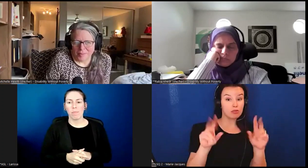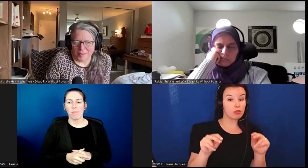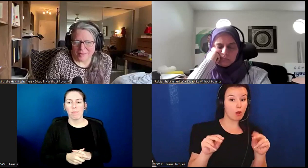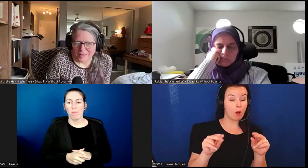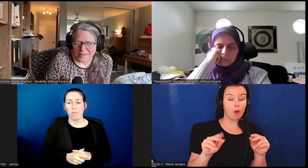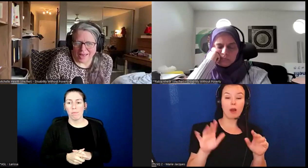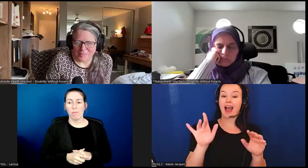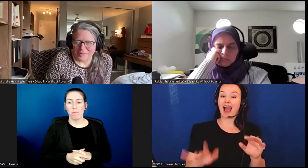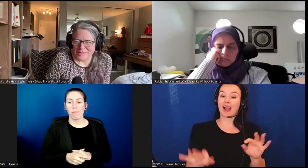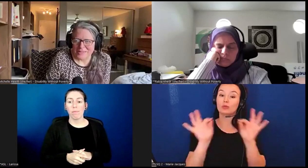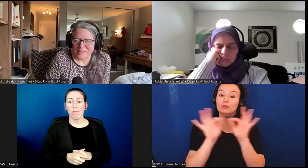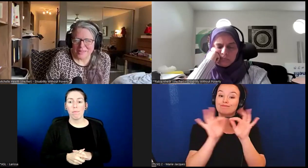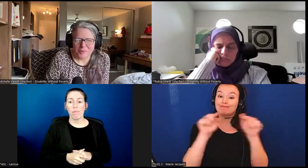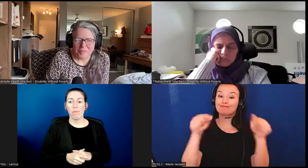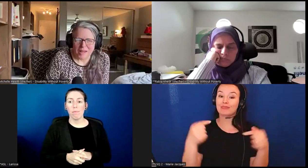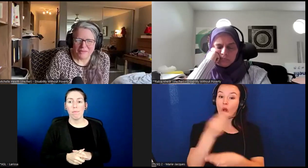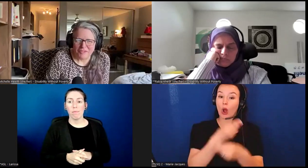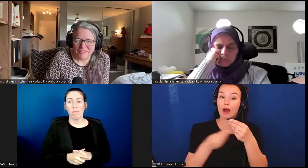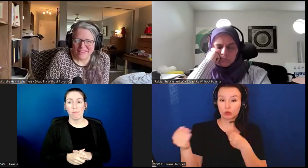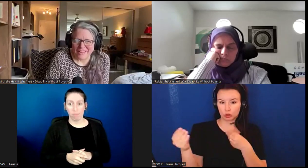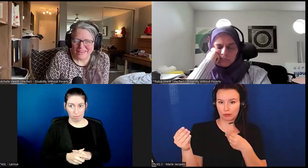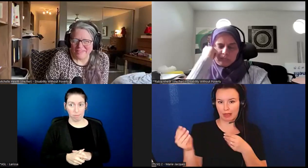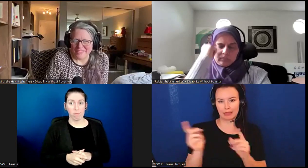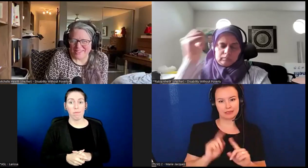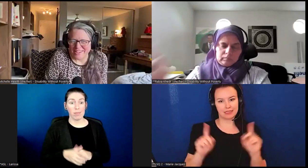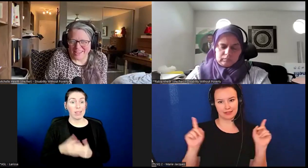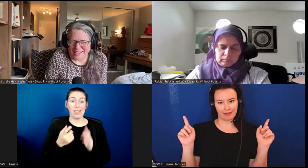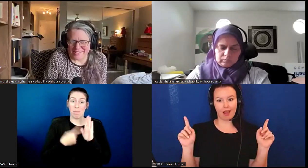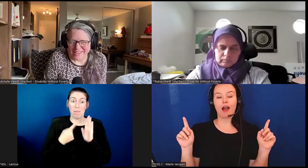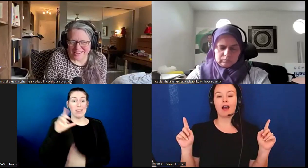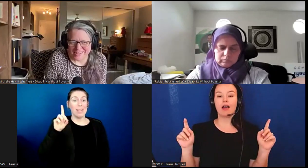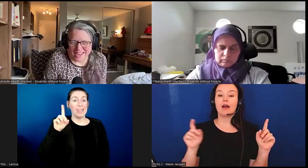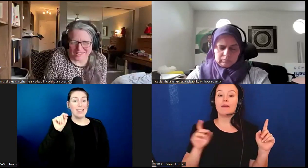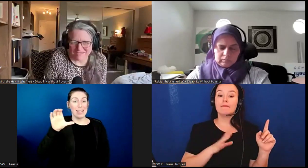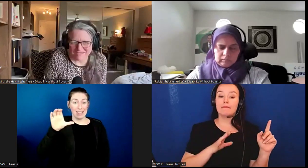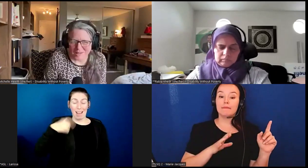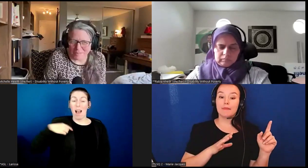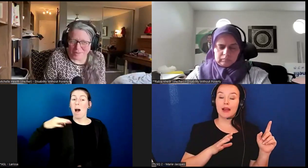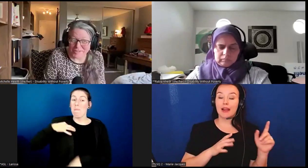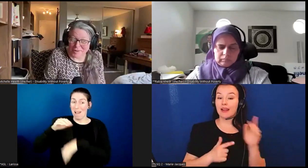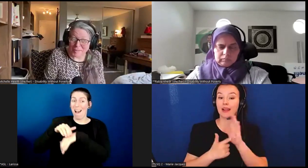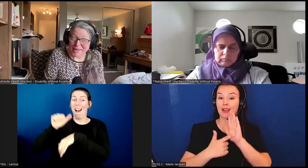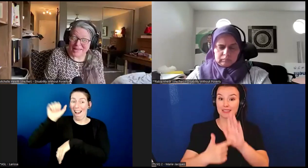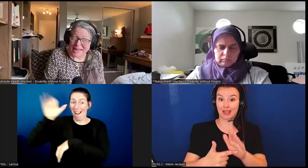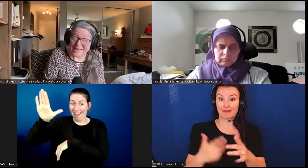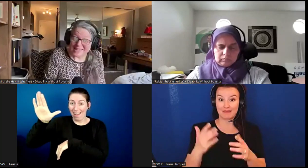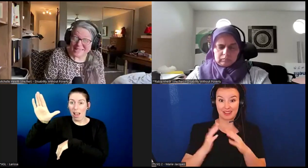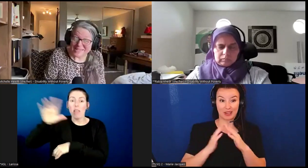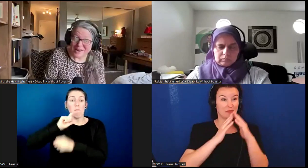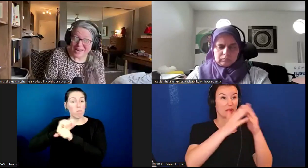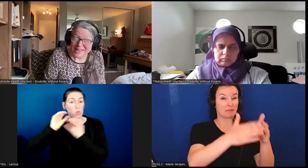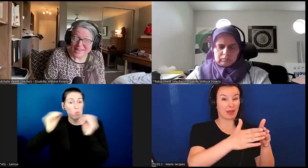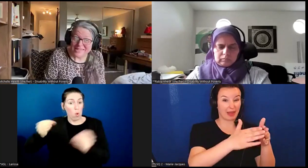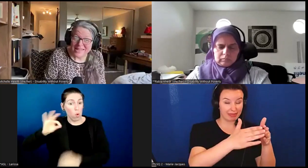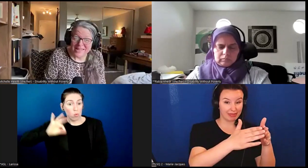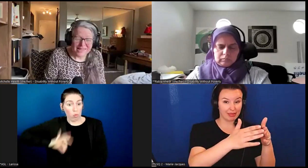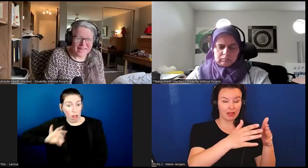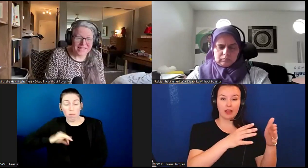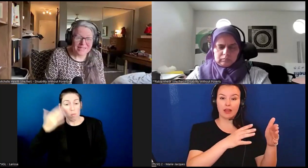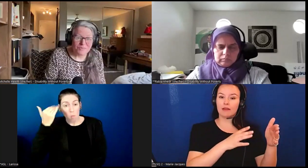the bigger thing that happens is that you apply for it and you don't actually get a tax credit because you don't pay taxes, right?